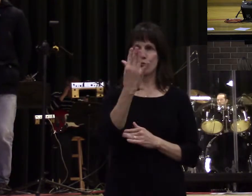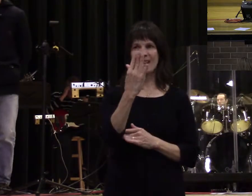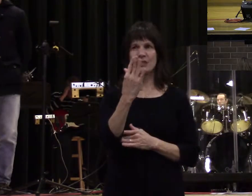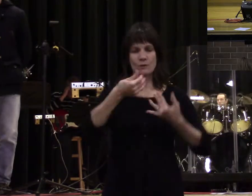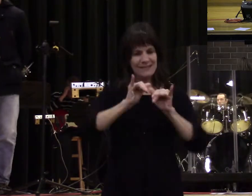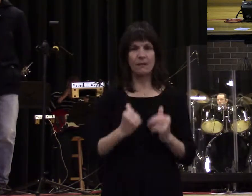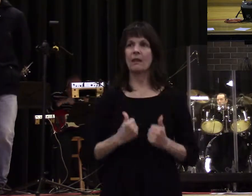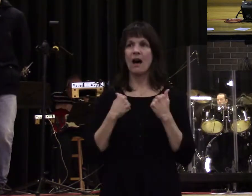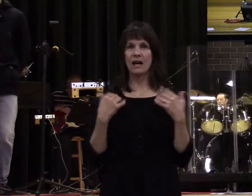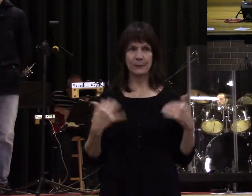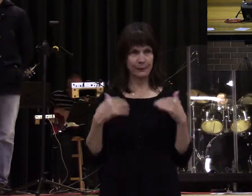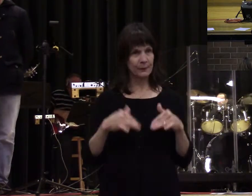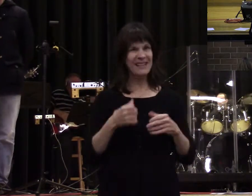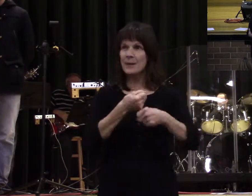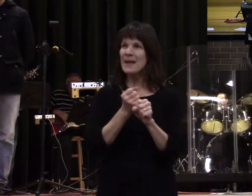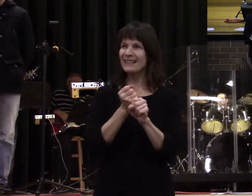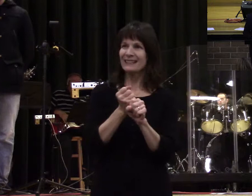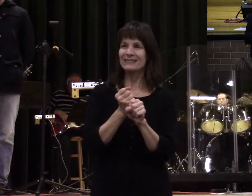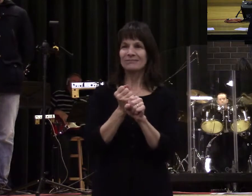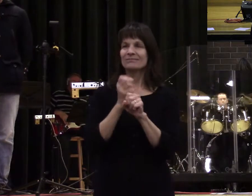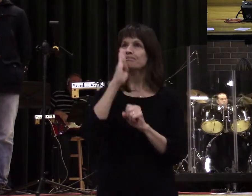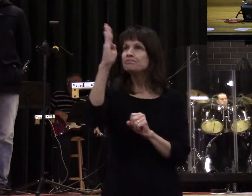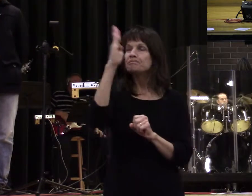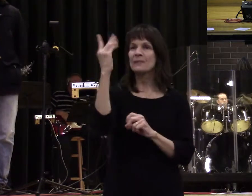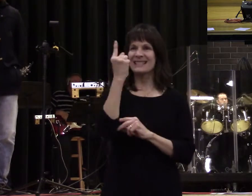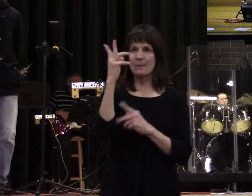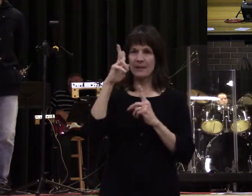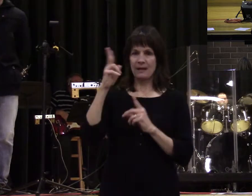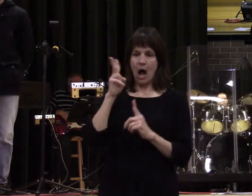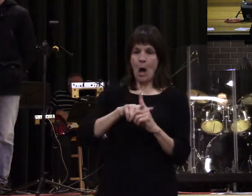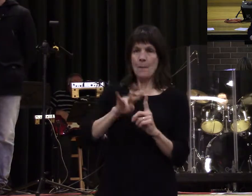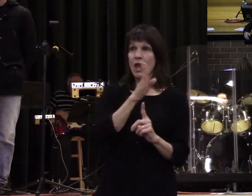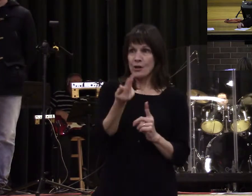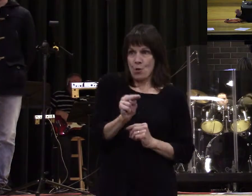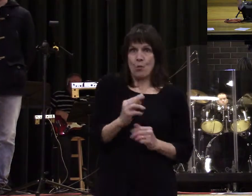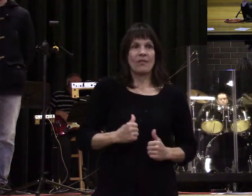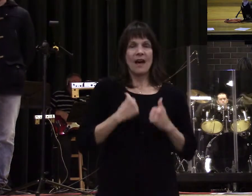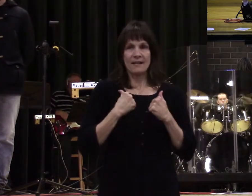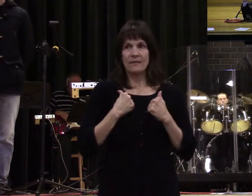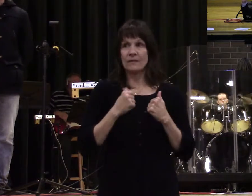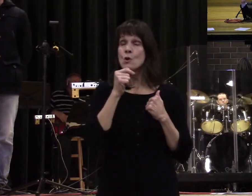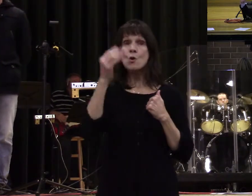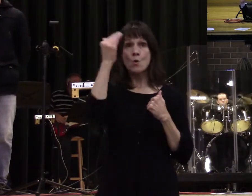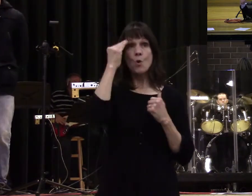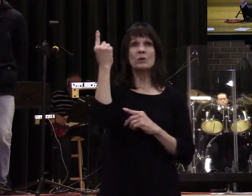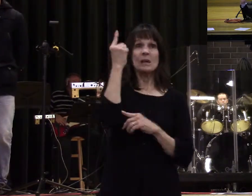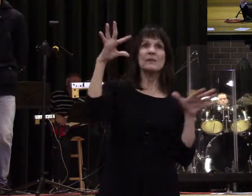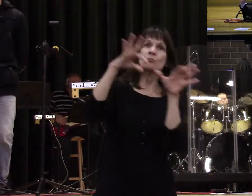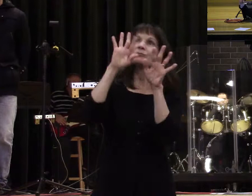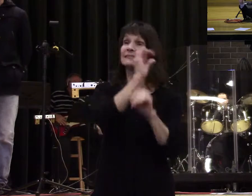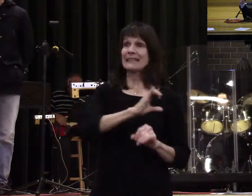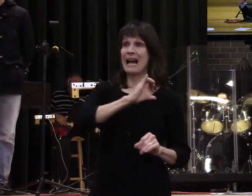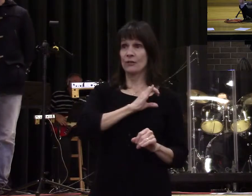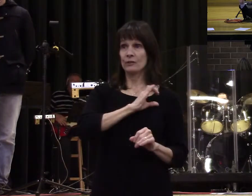it personable. What are the things about God that he's revealed to you? How many people know something about God?